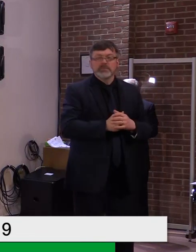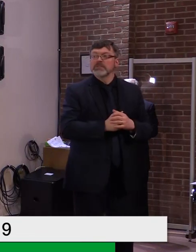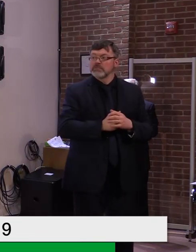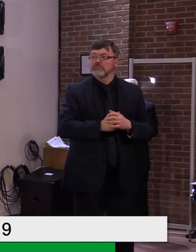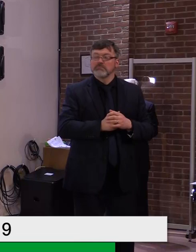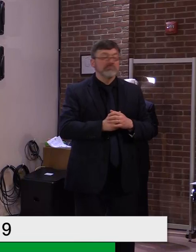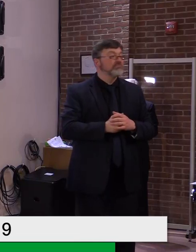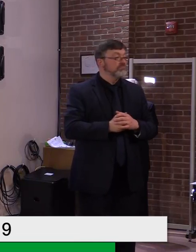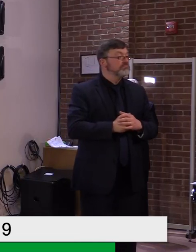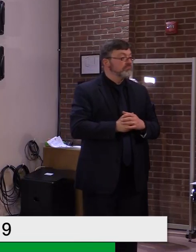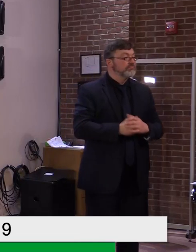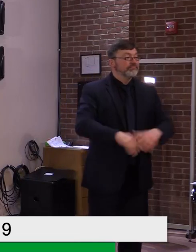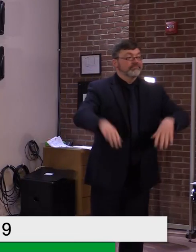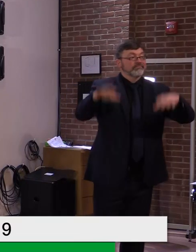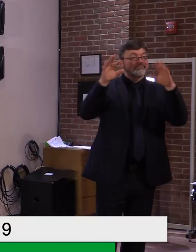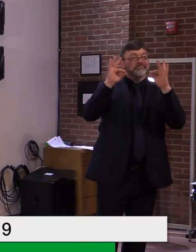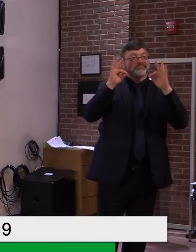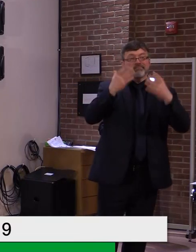Great, thank you so much.